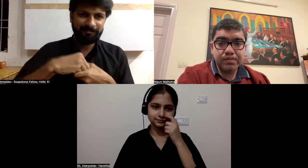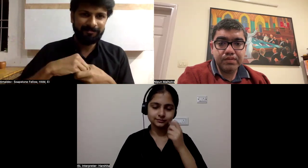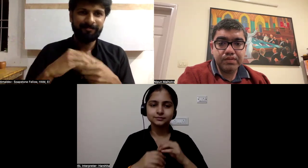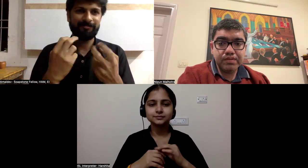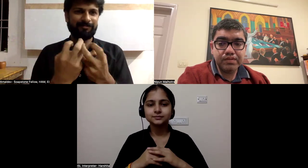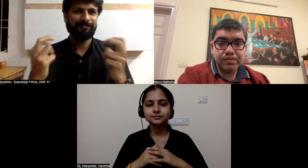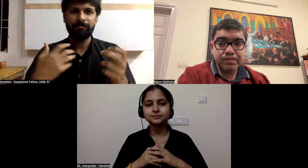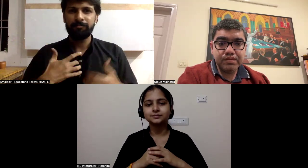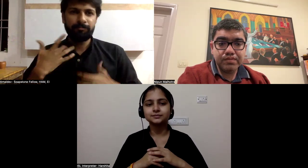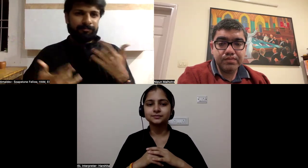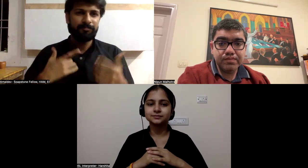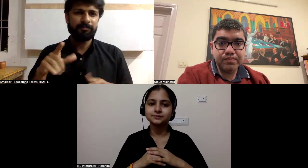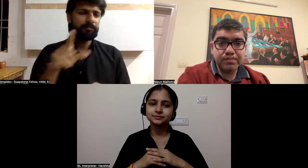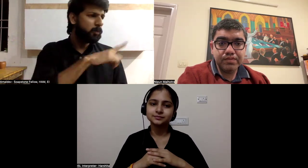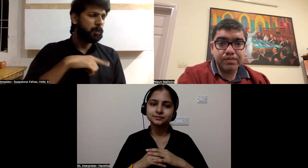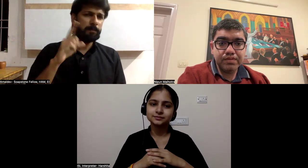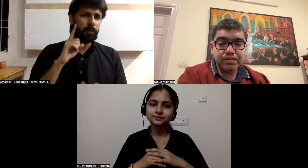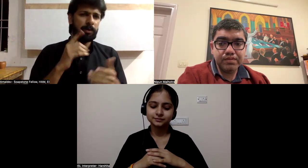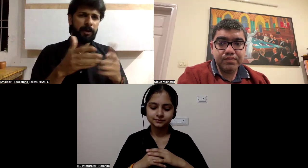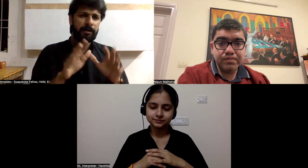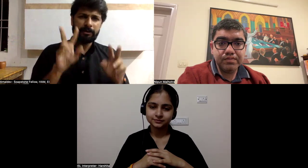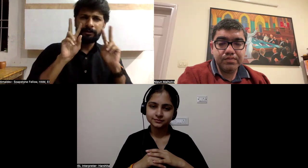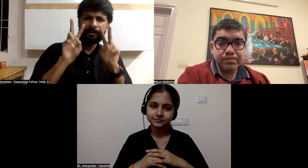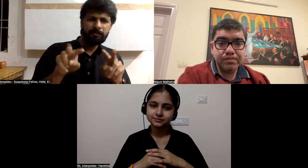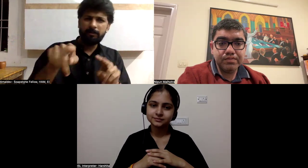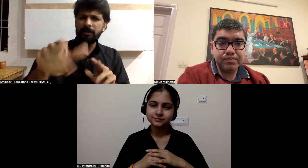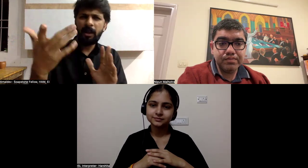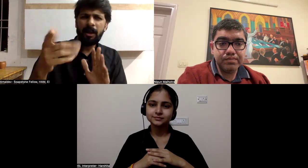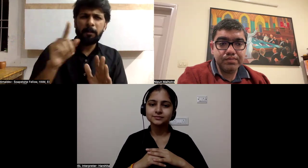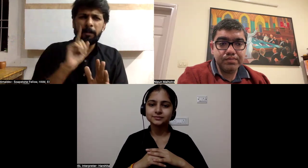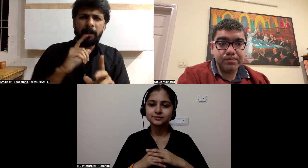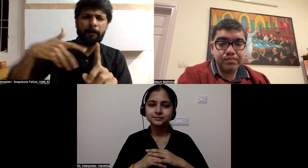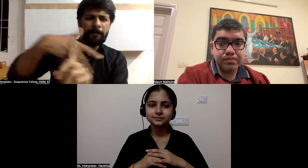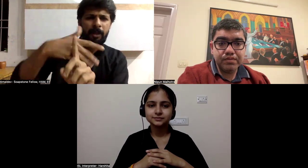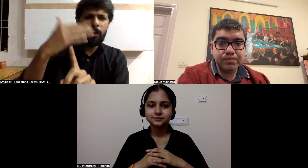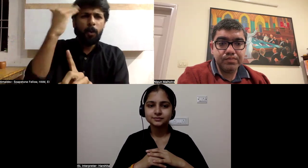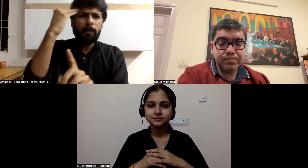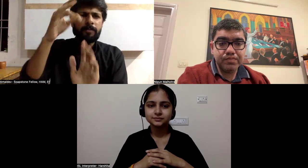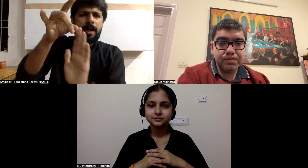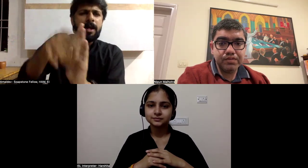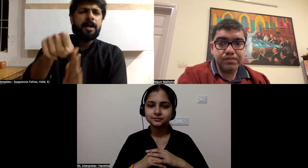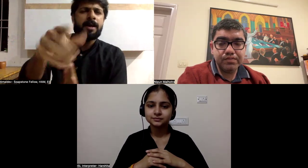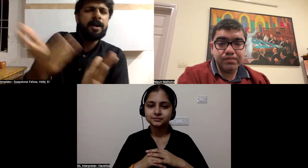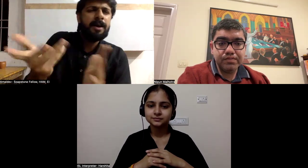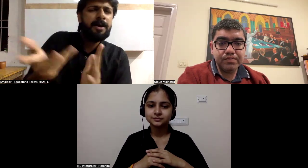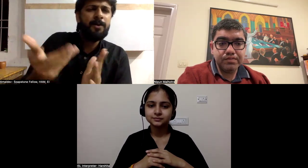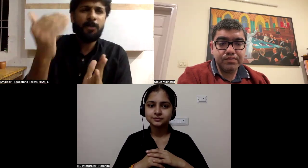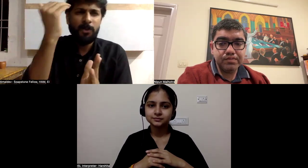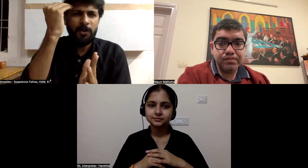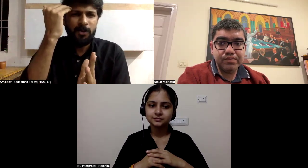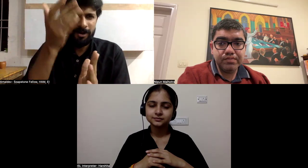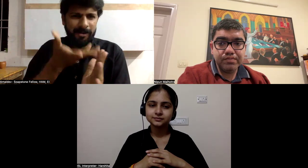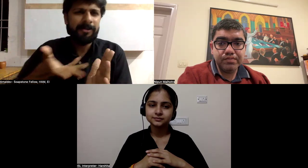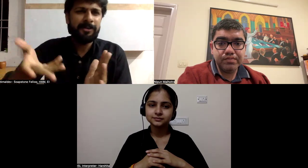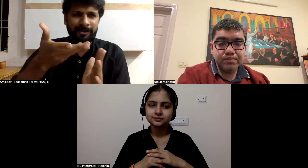while. Thank you. Thank you for accepting our invitation to be part of this panel discussion. So, could you share